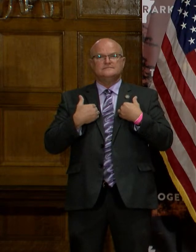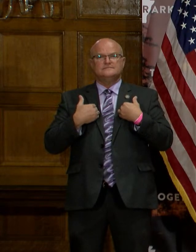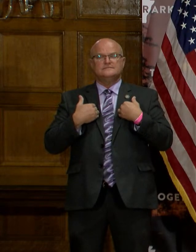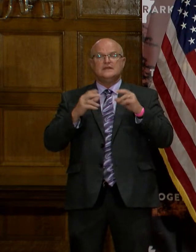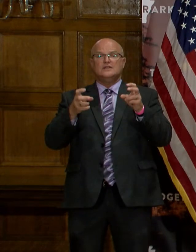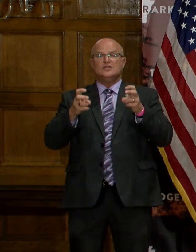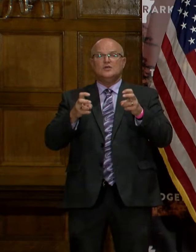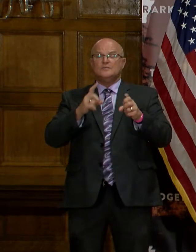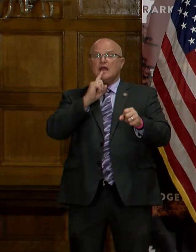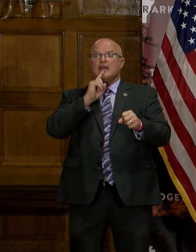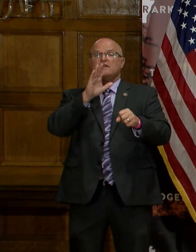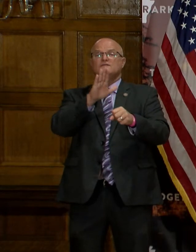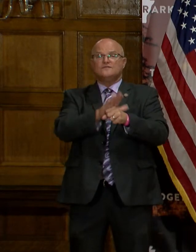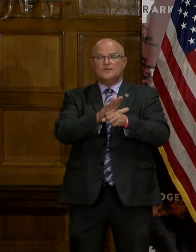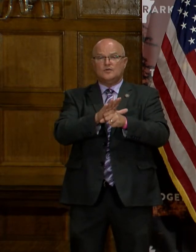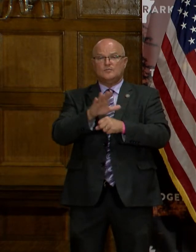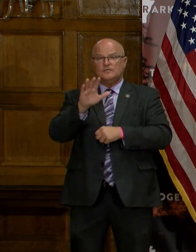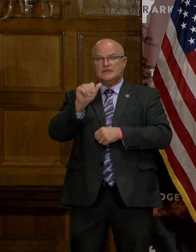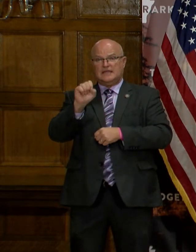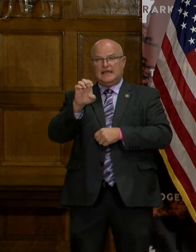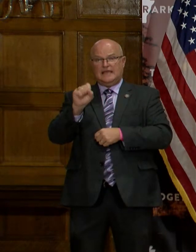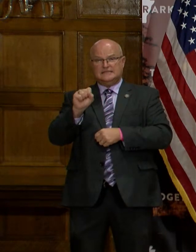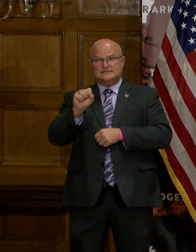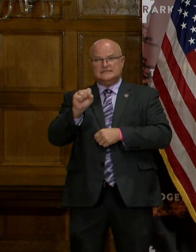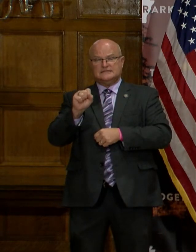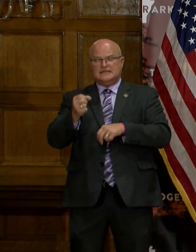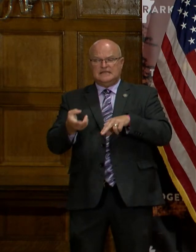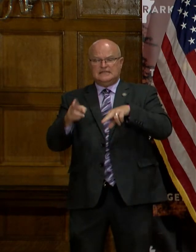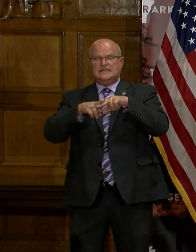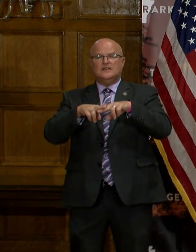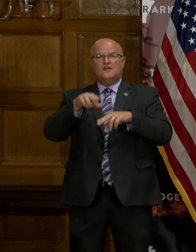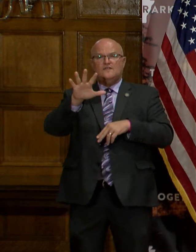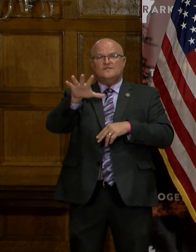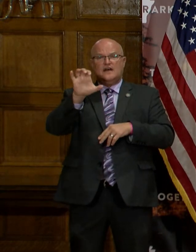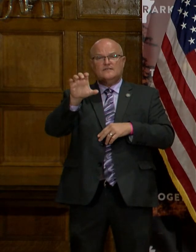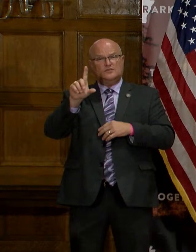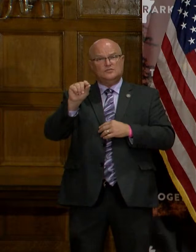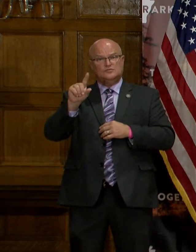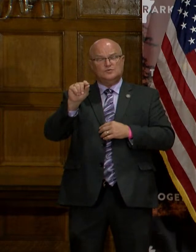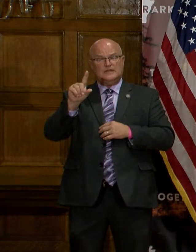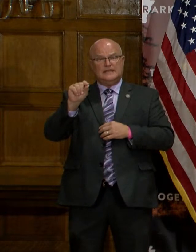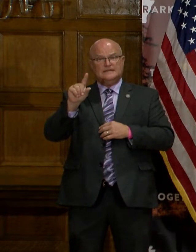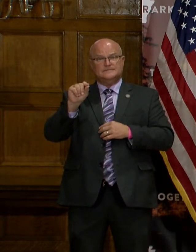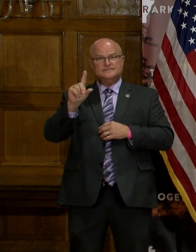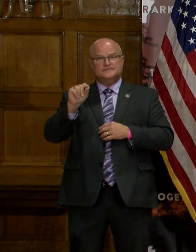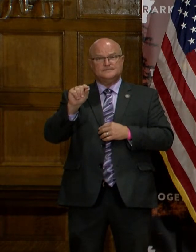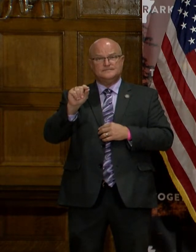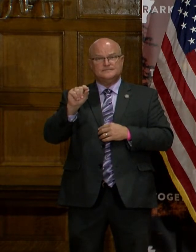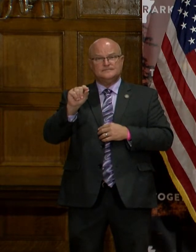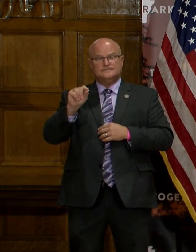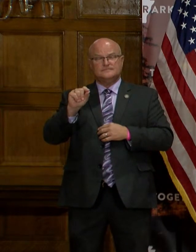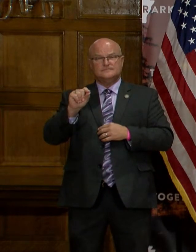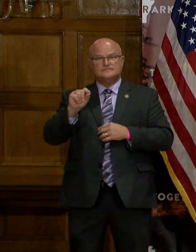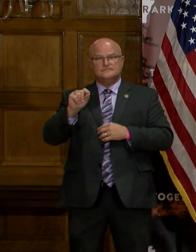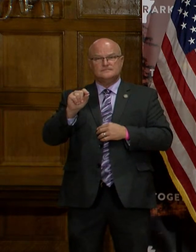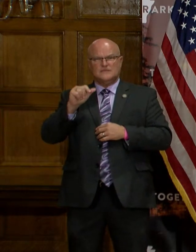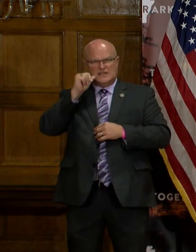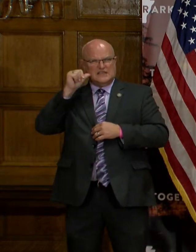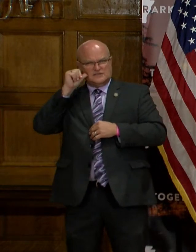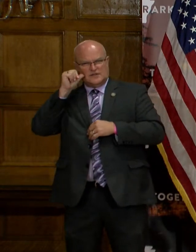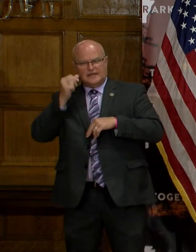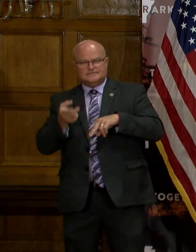in terms of confirmed cases, we have an additional 520 confirmed cases from